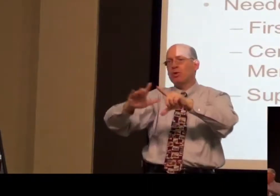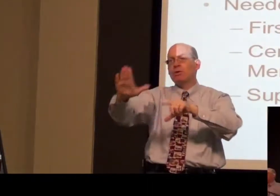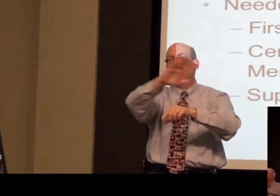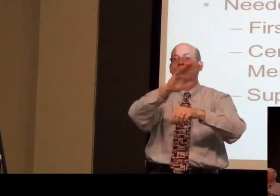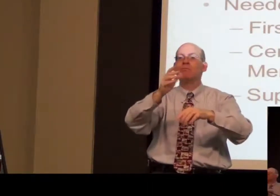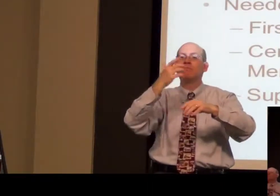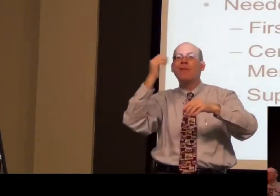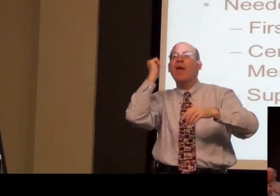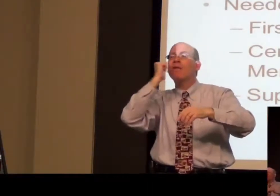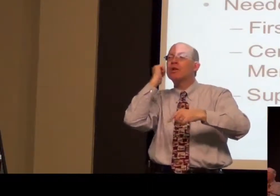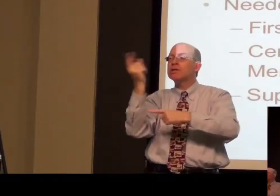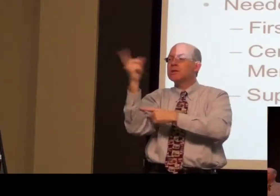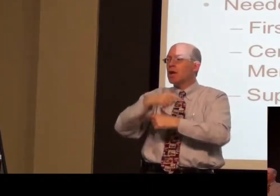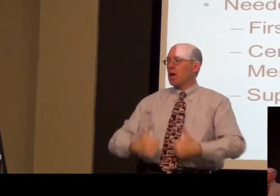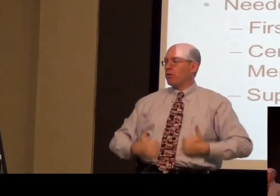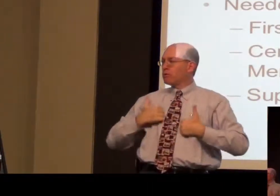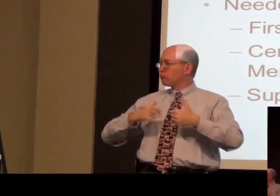everyday living.